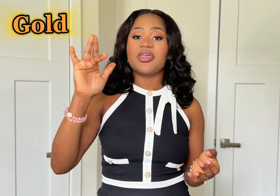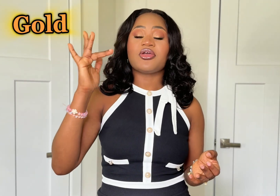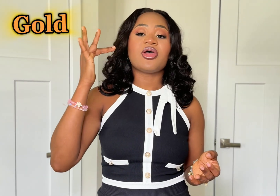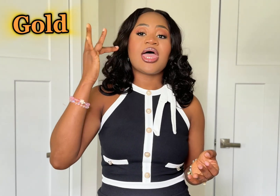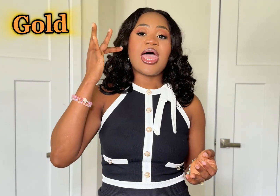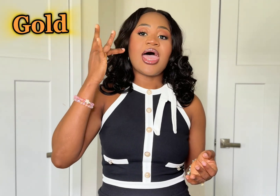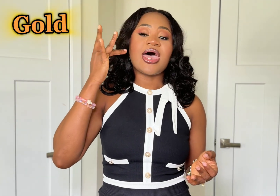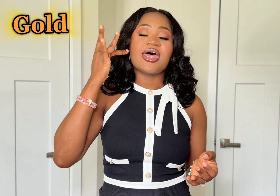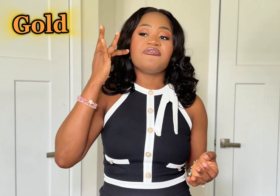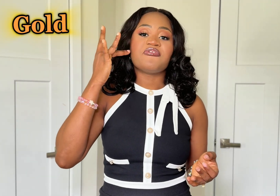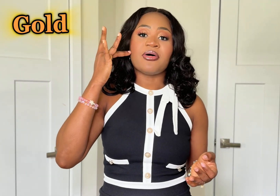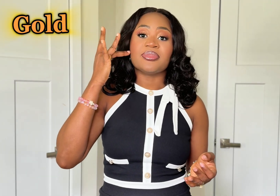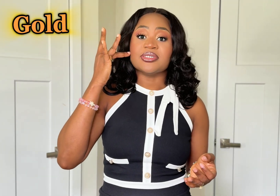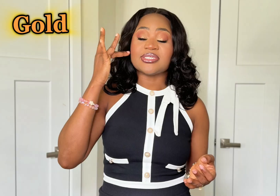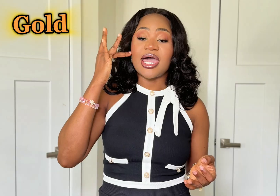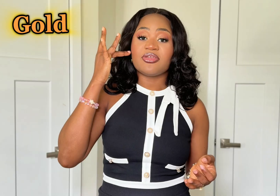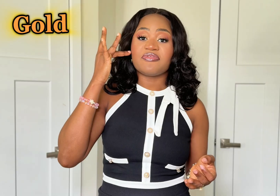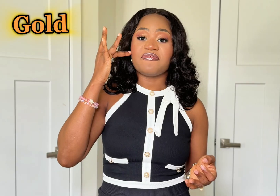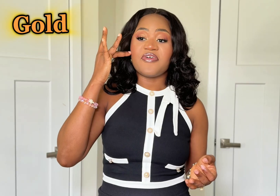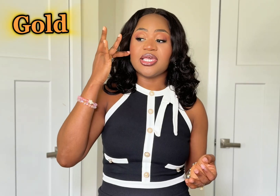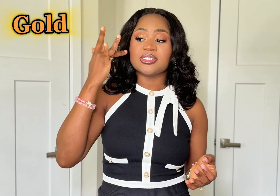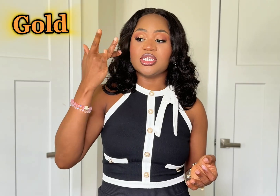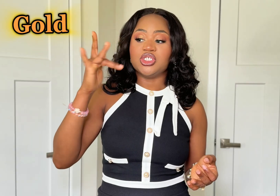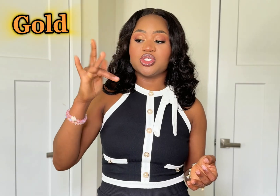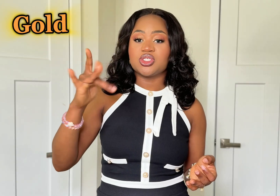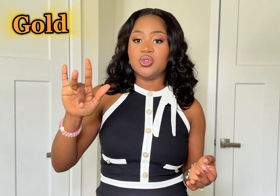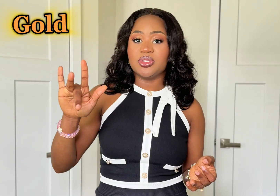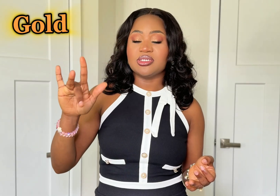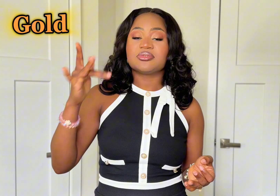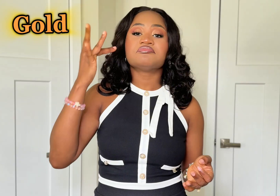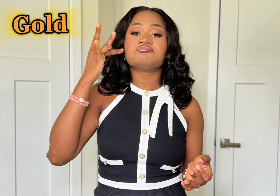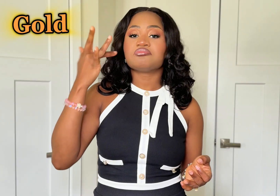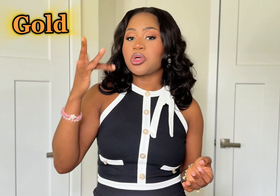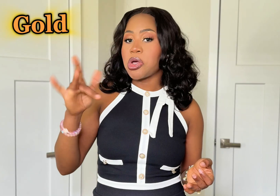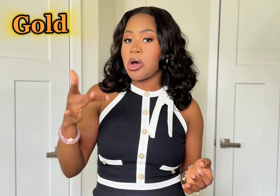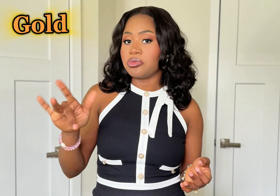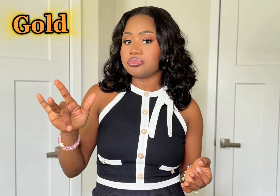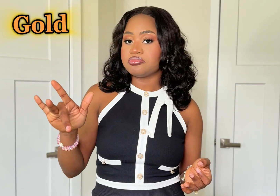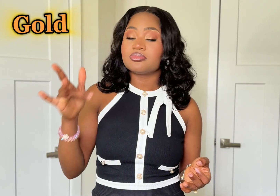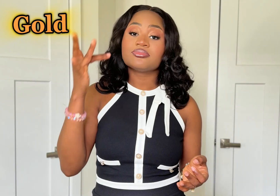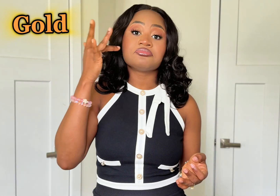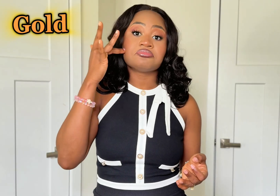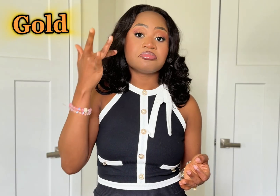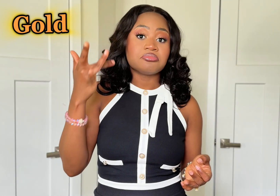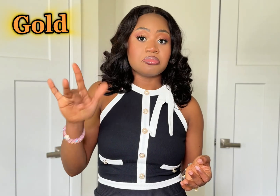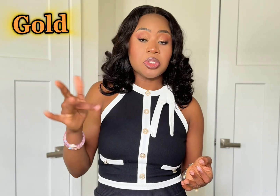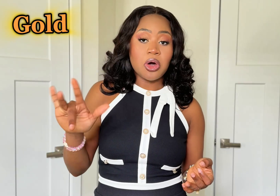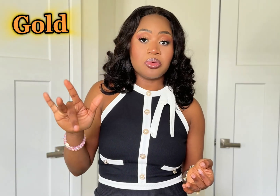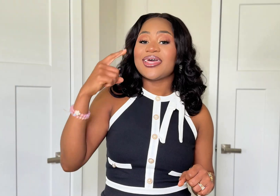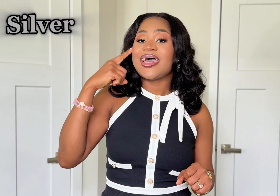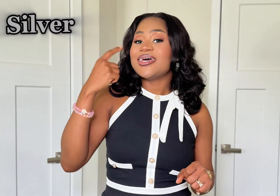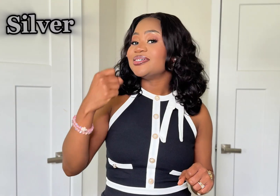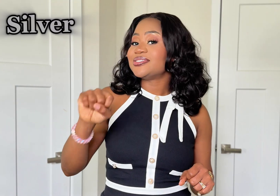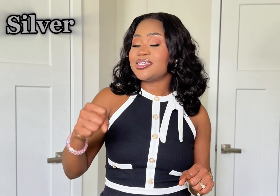finger and from the side of the face, they just do this. Gold. Gold.